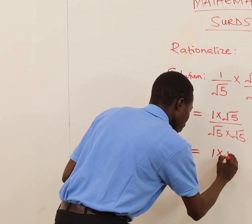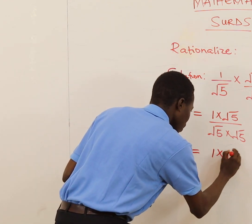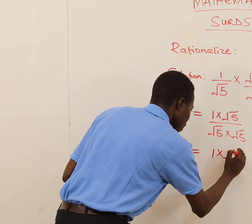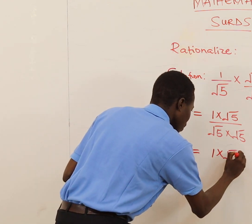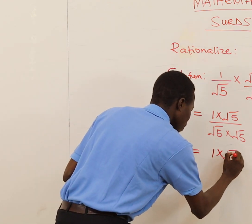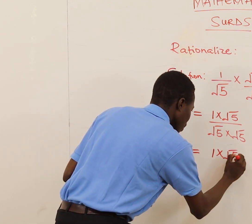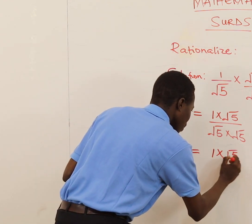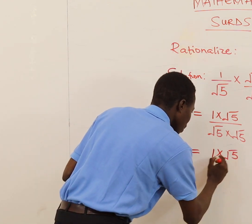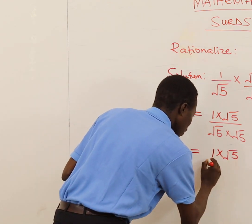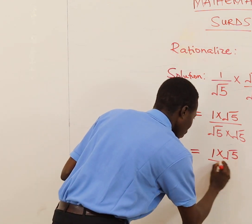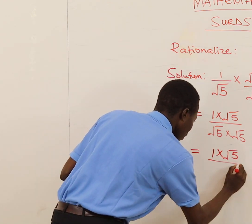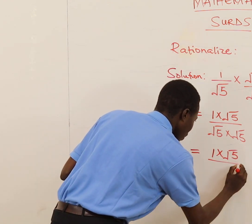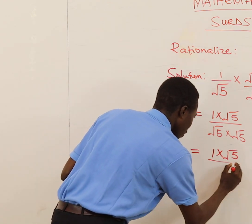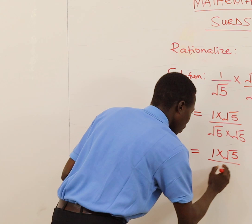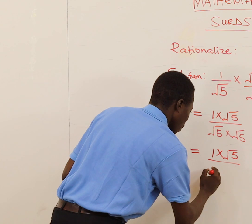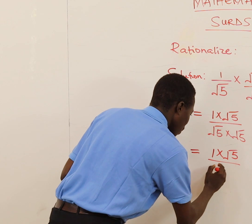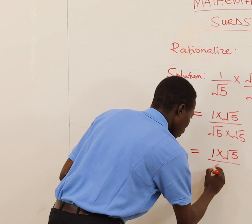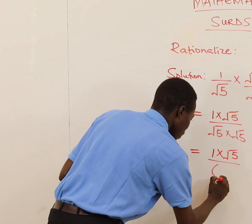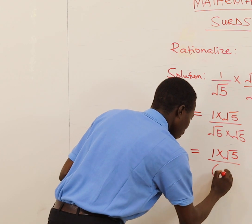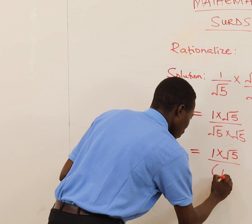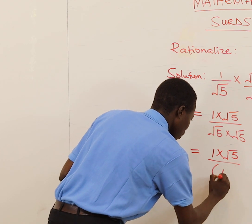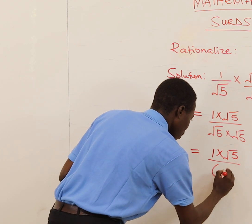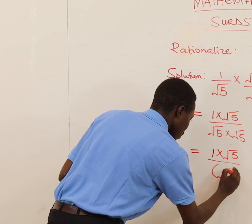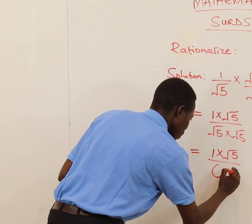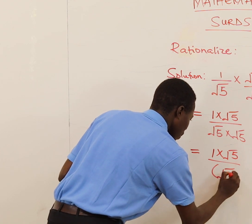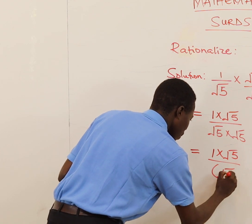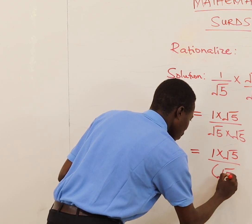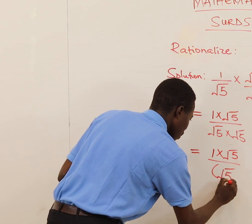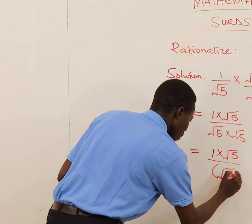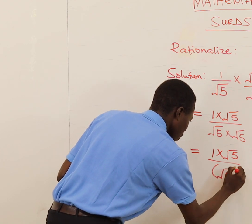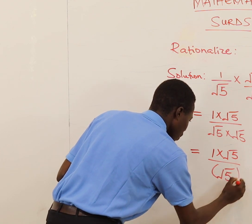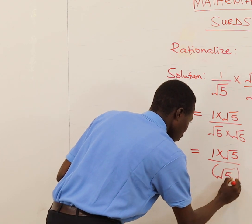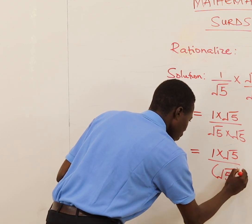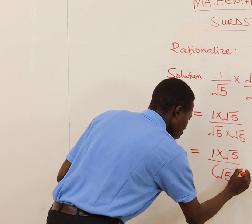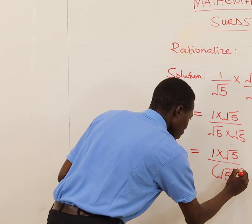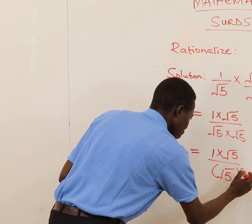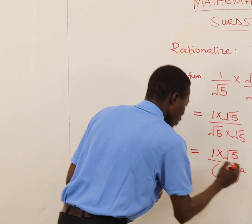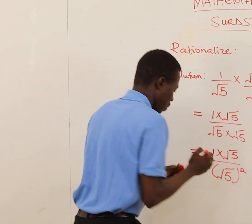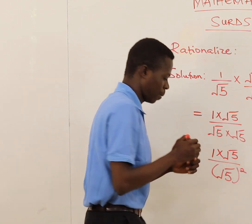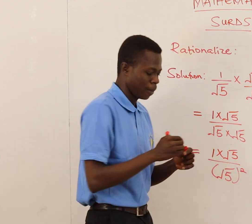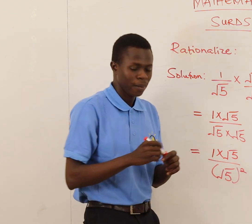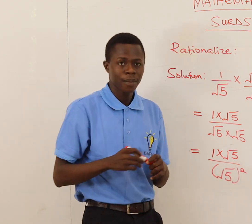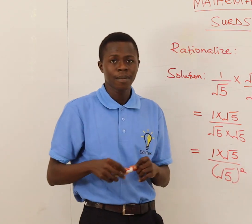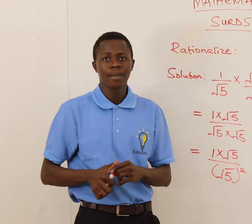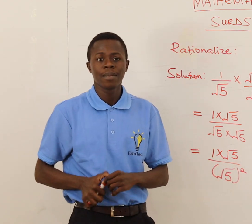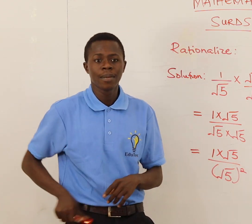So now we know 1 multiplied by square root of 5, and then now from